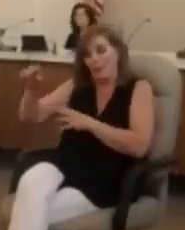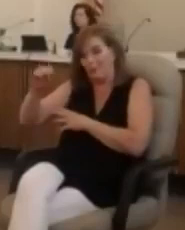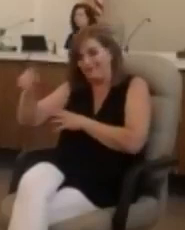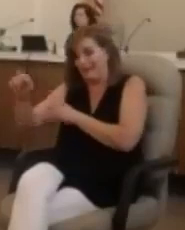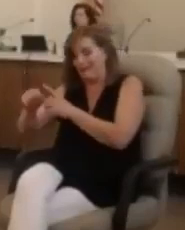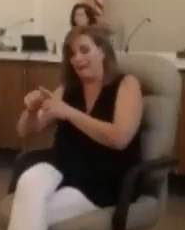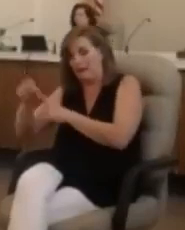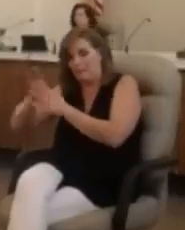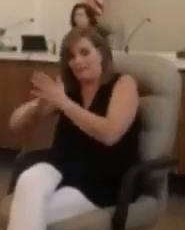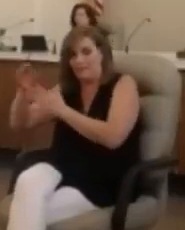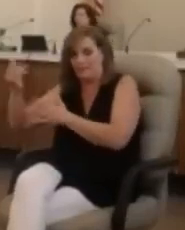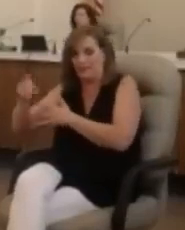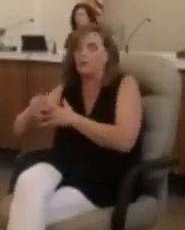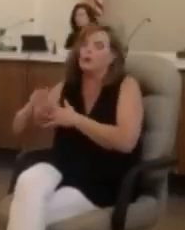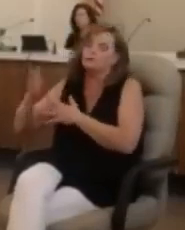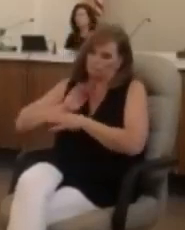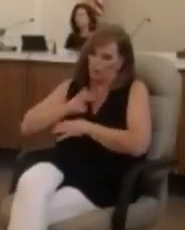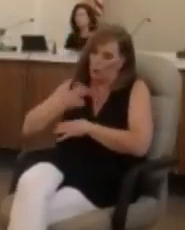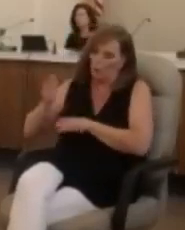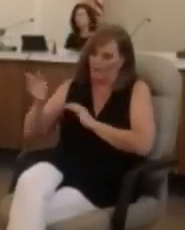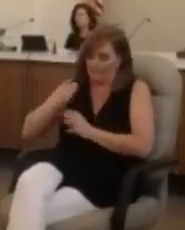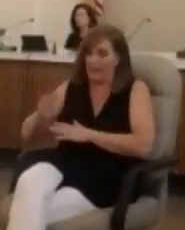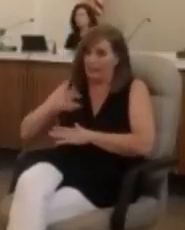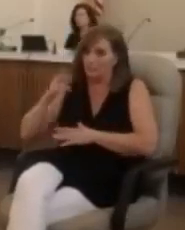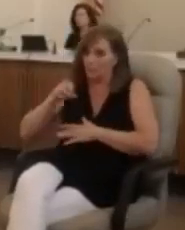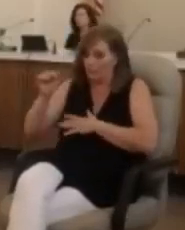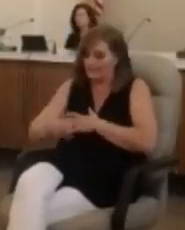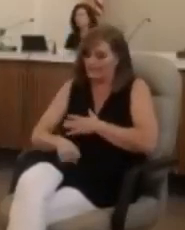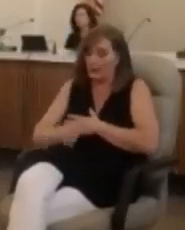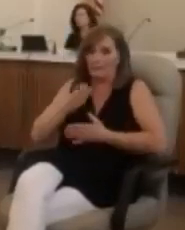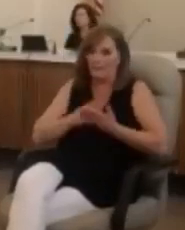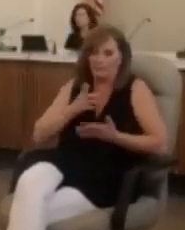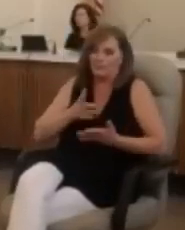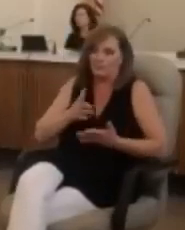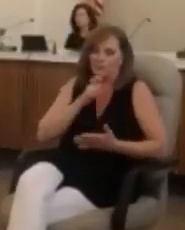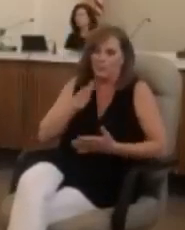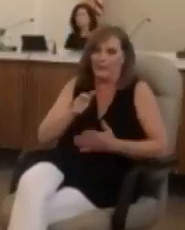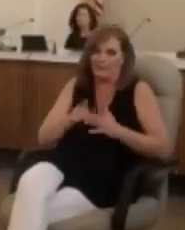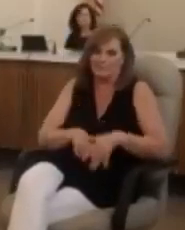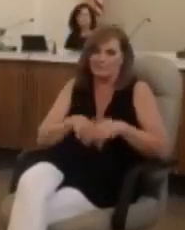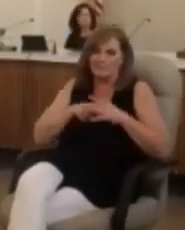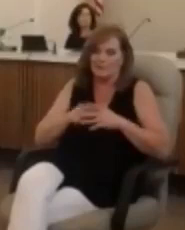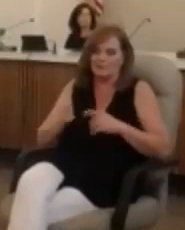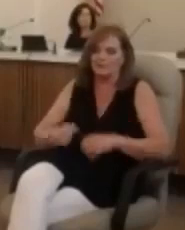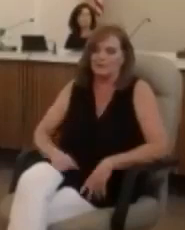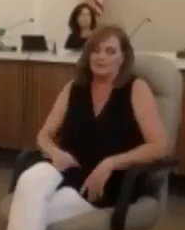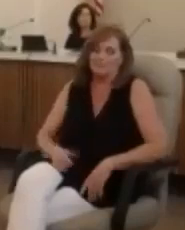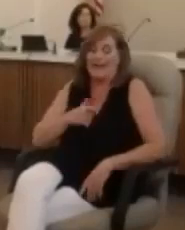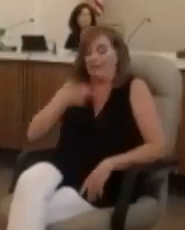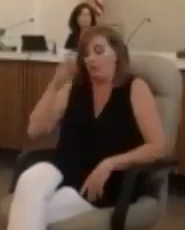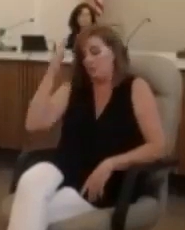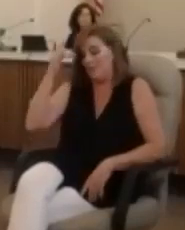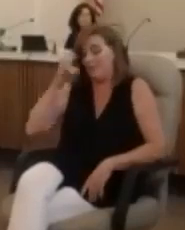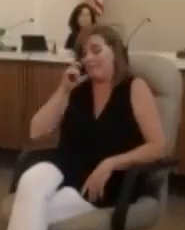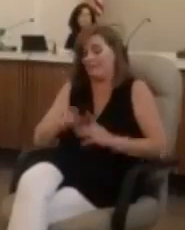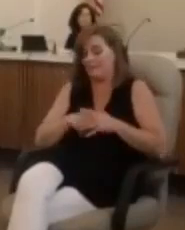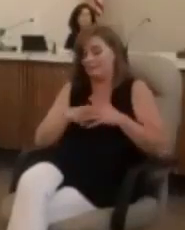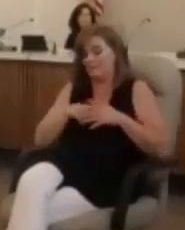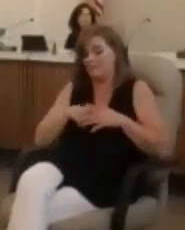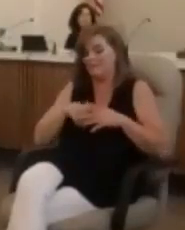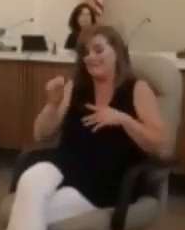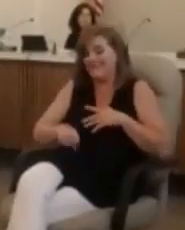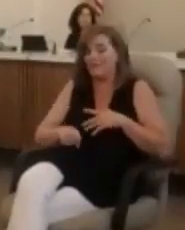for the south side, but we've never executed on them, and that's largely from a financial standpoint.